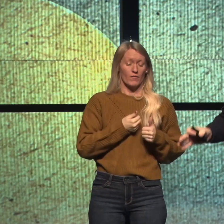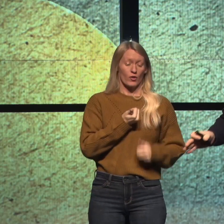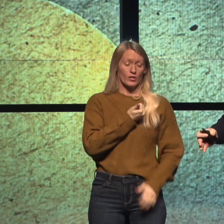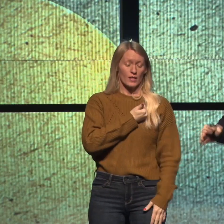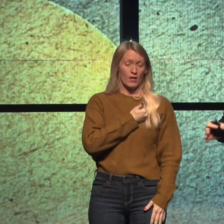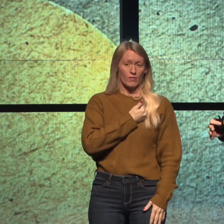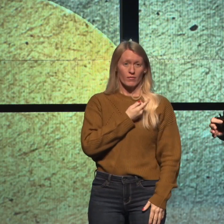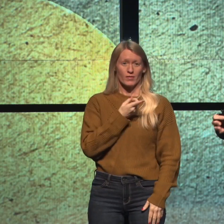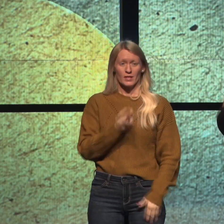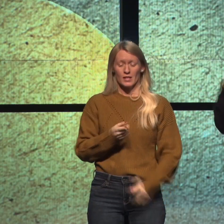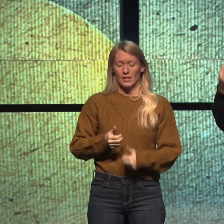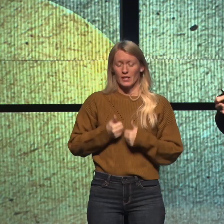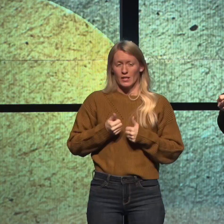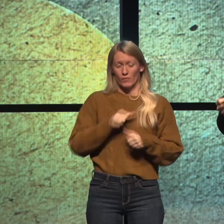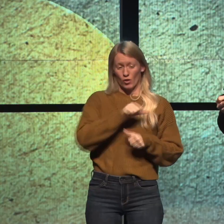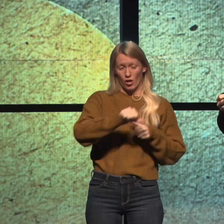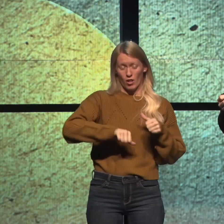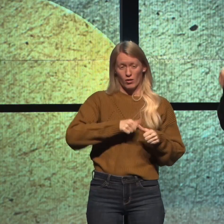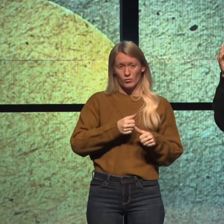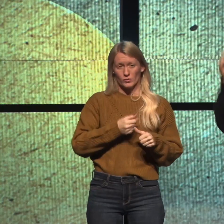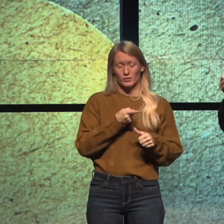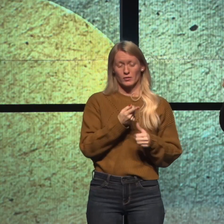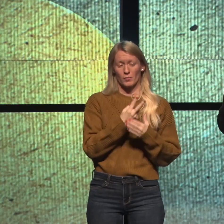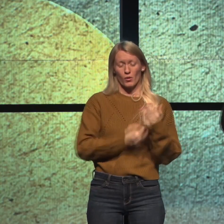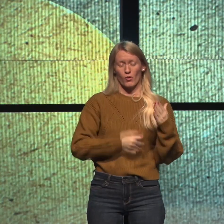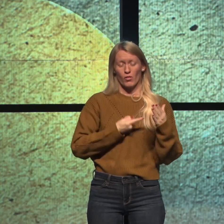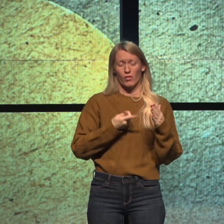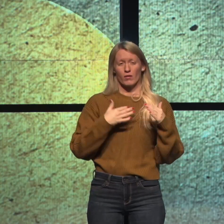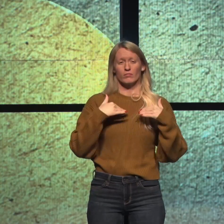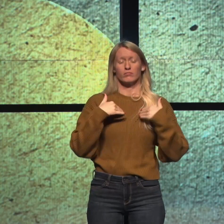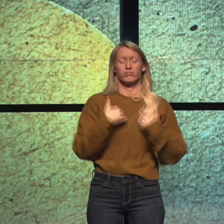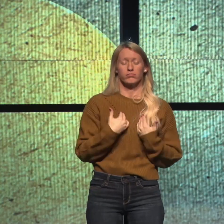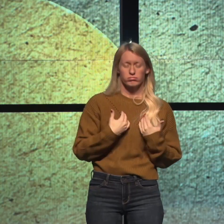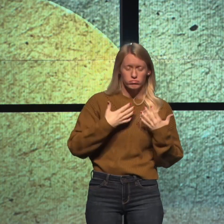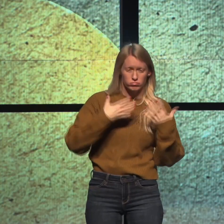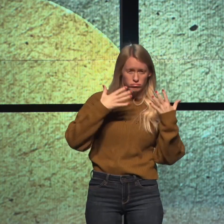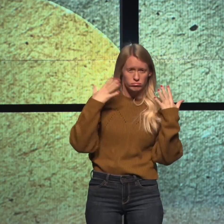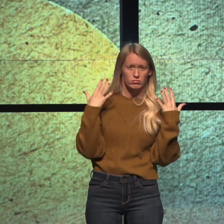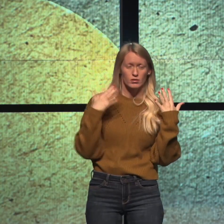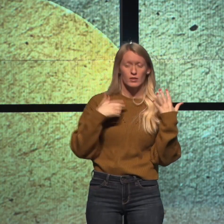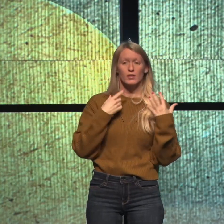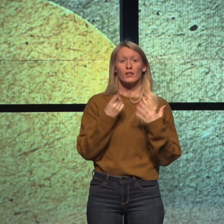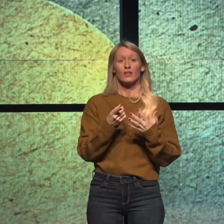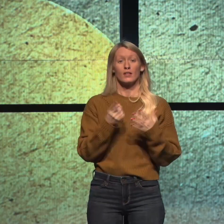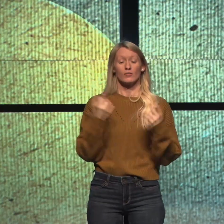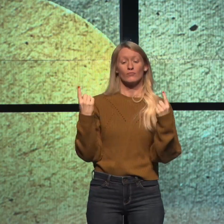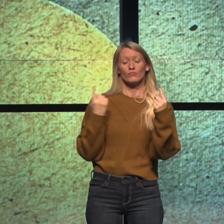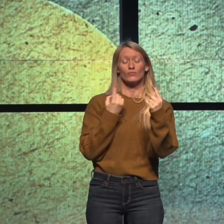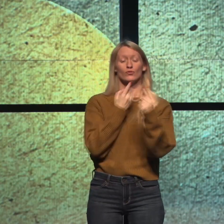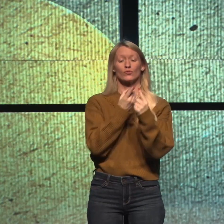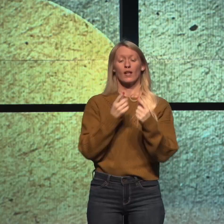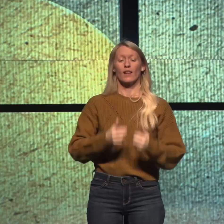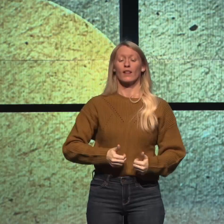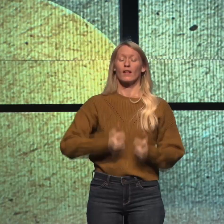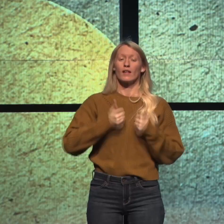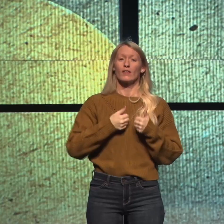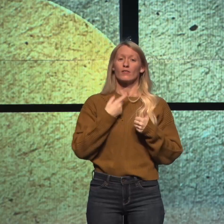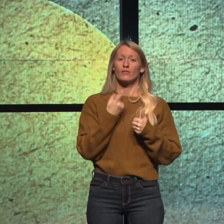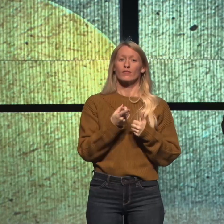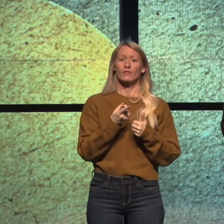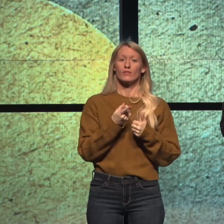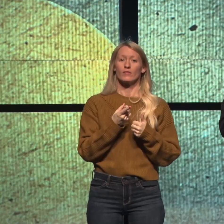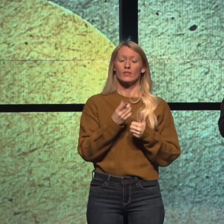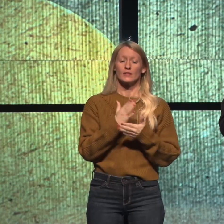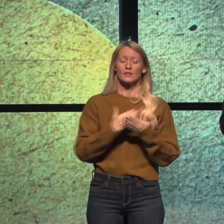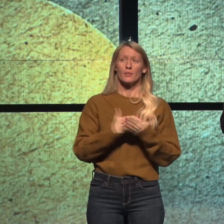are exhausting. But our tradition invites us to live for something else. And the metaphor is to live for